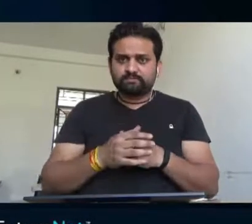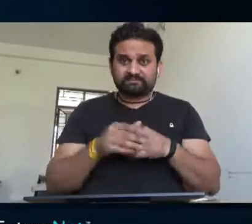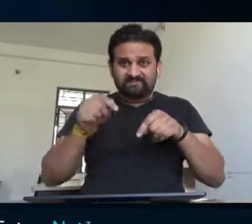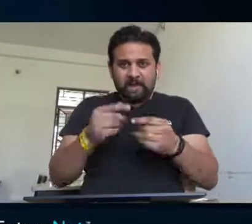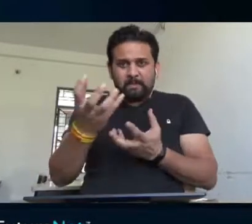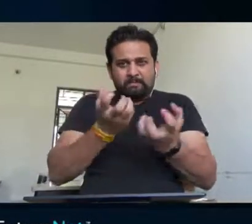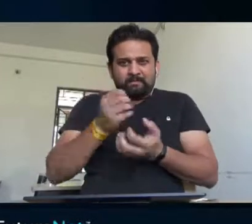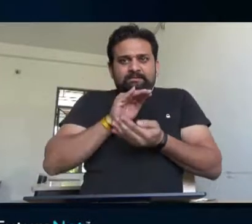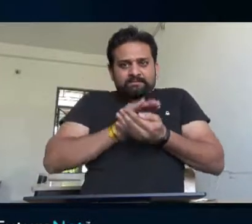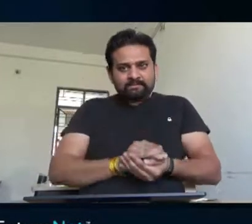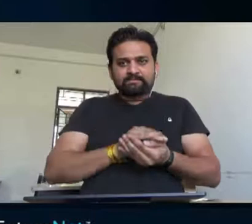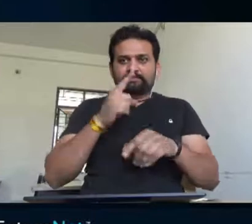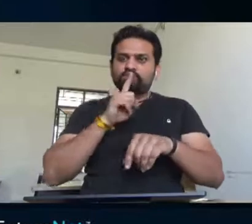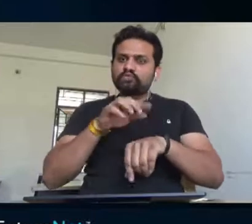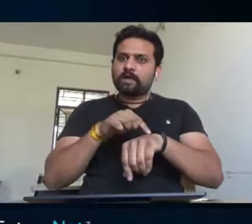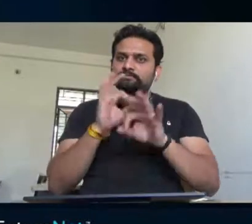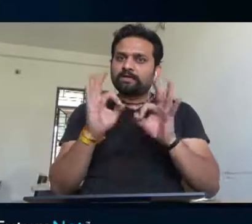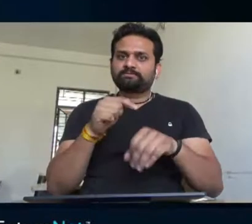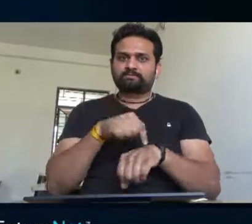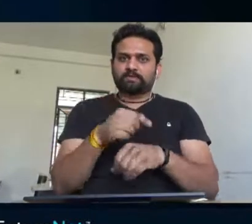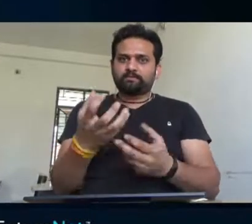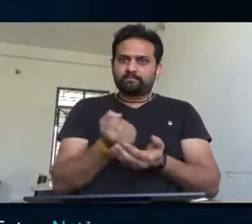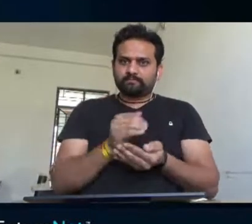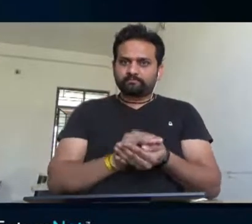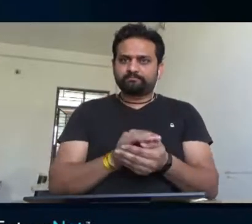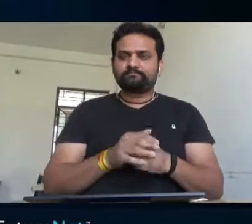now is the time. Never ever it will be more